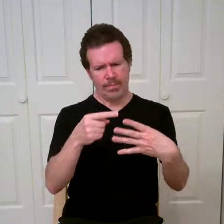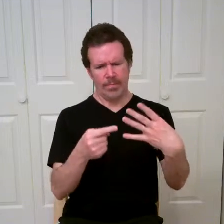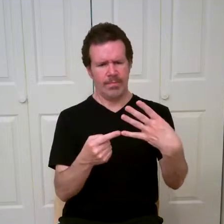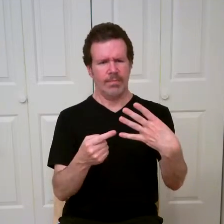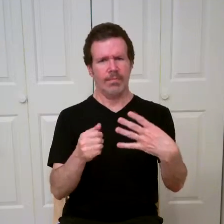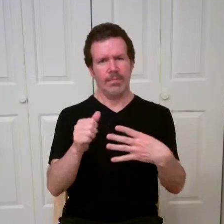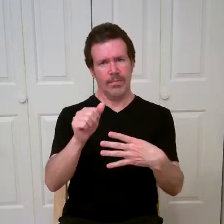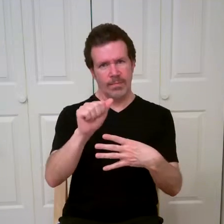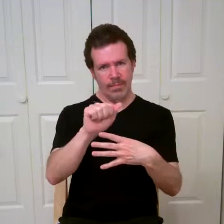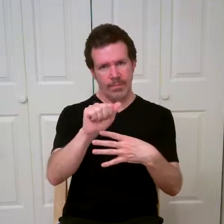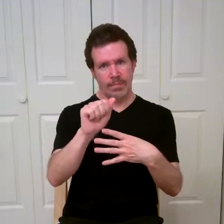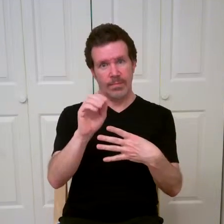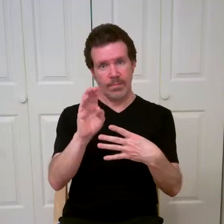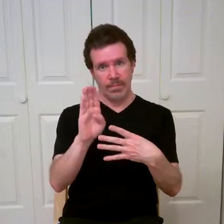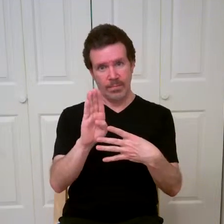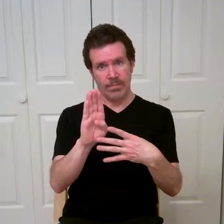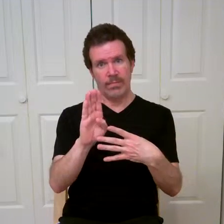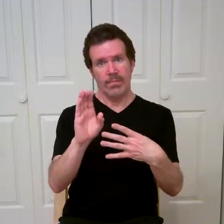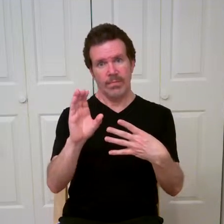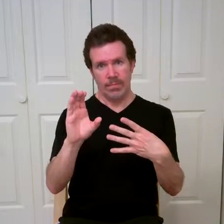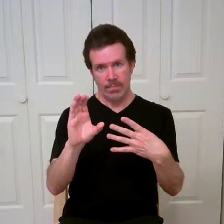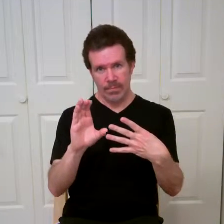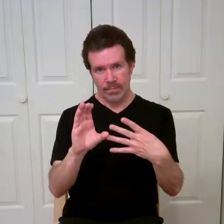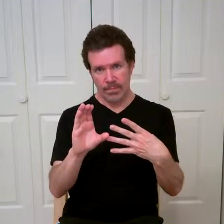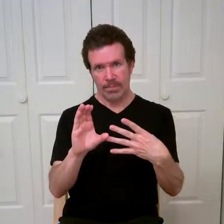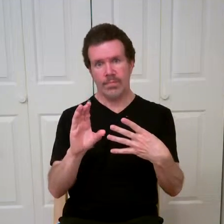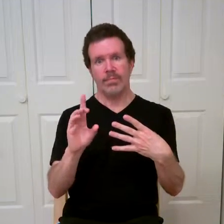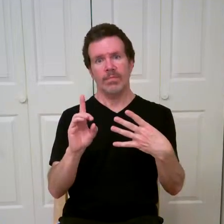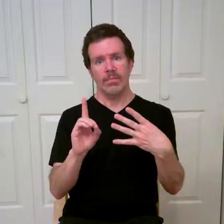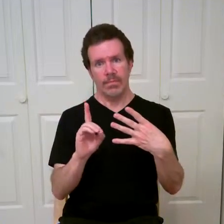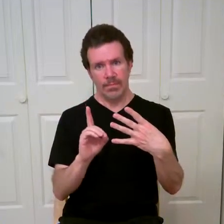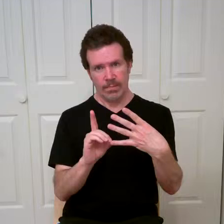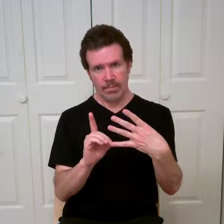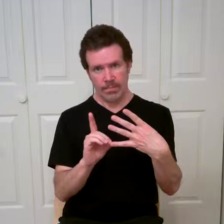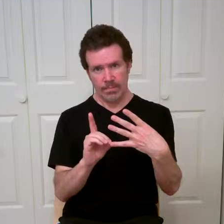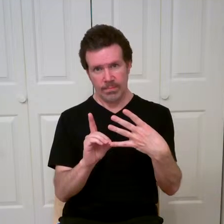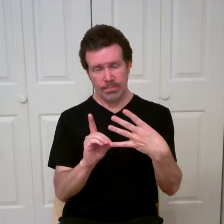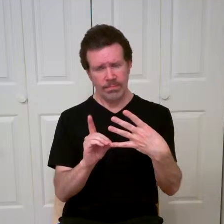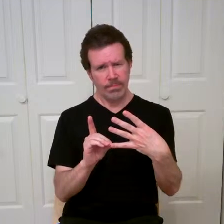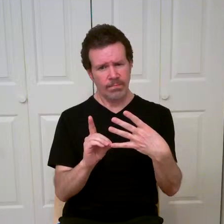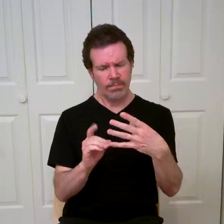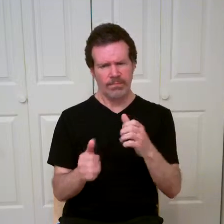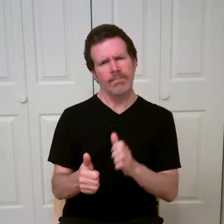self. C, person versus nature. Or D, person